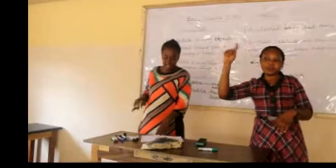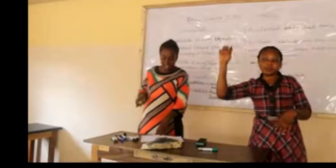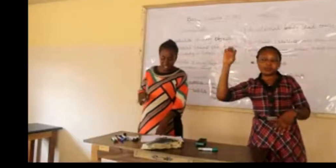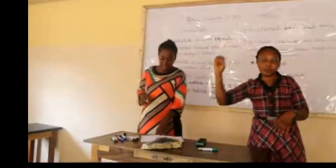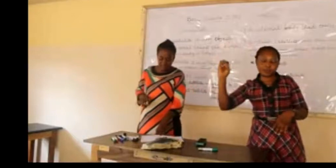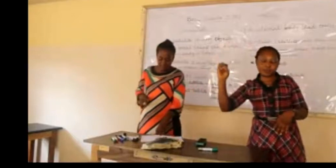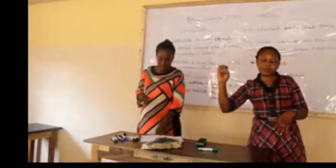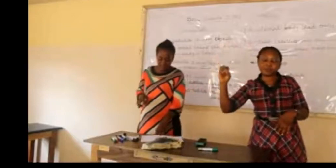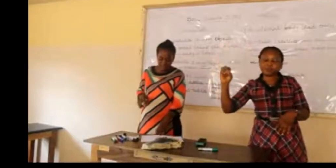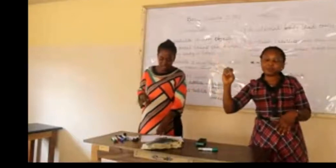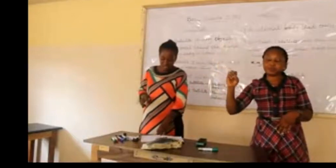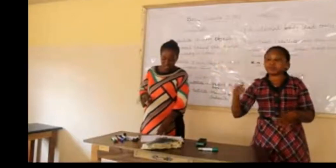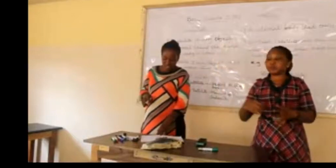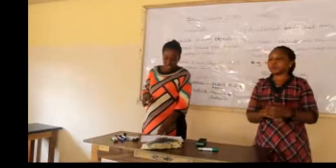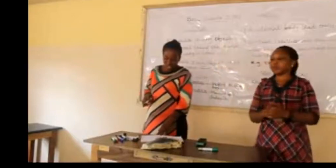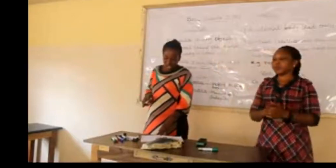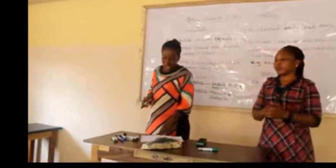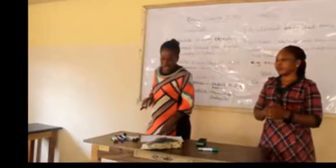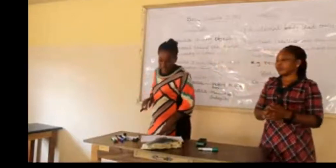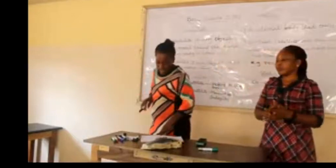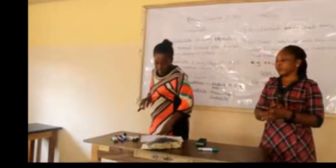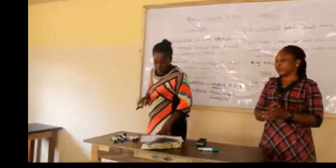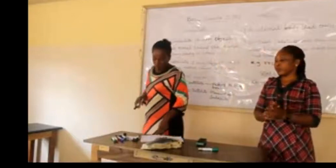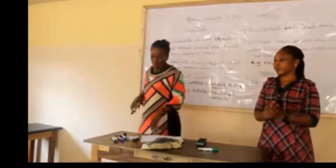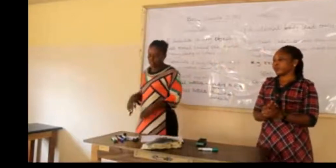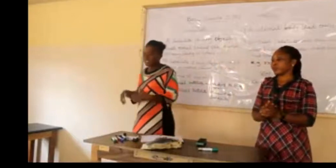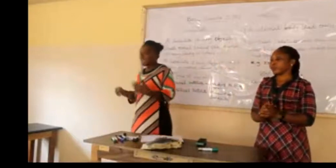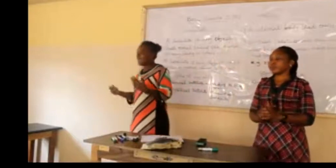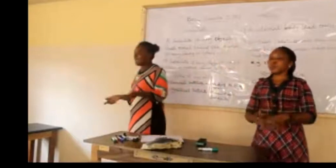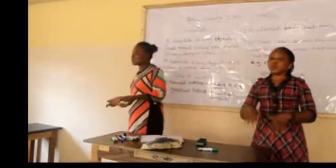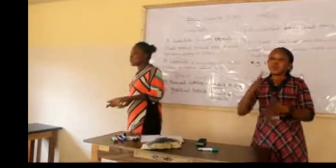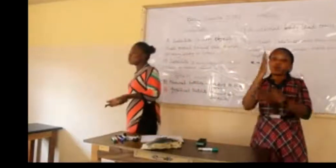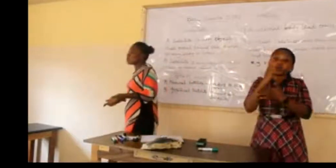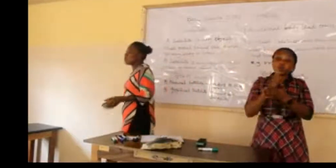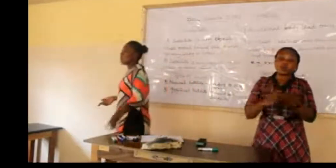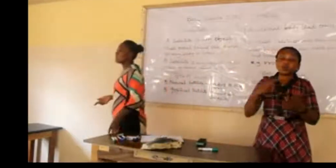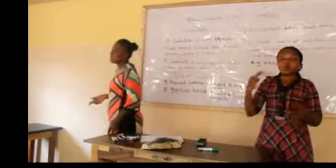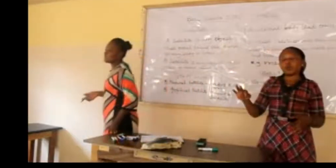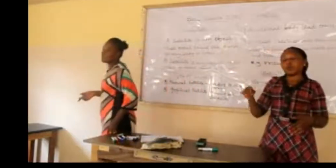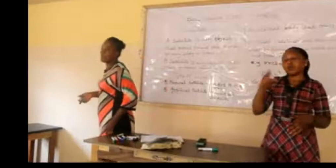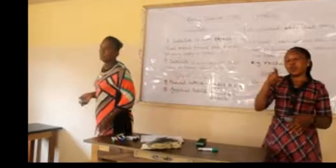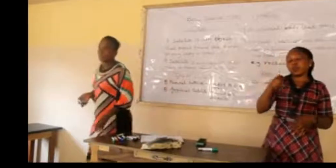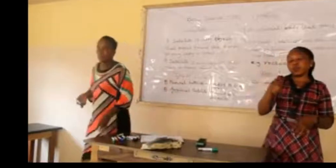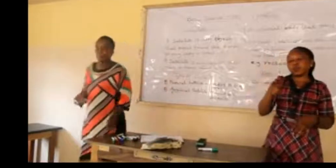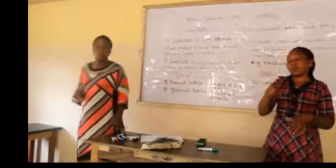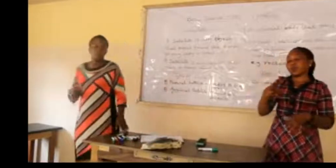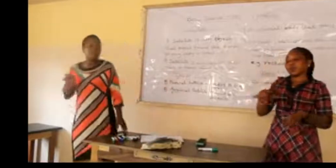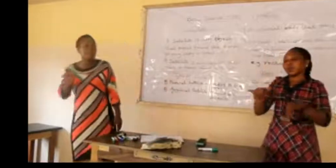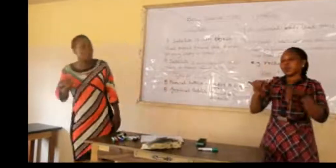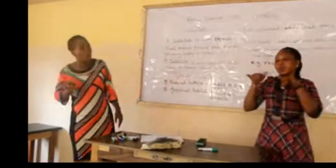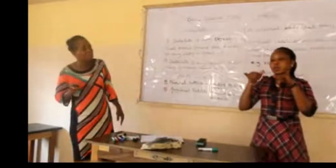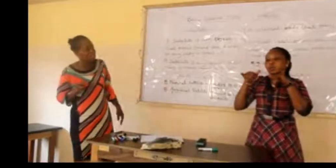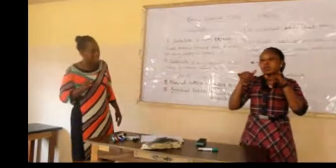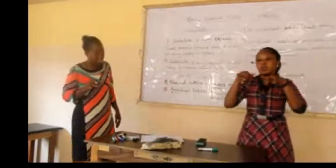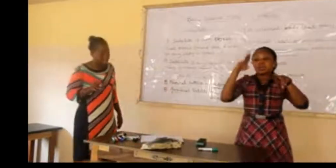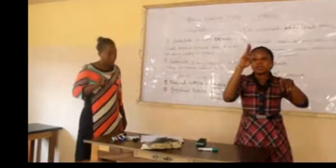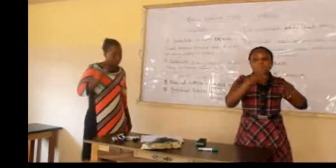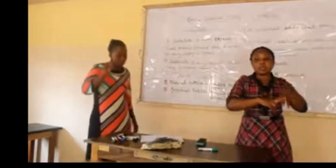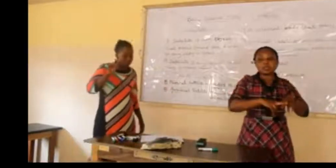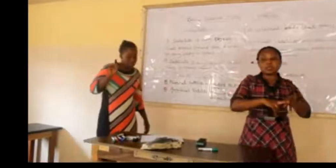A satellite. And some of you stay at home, you watch the funeral of a